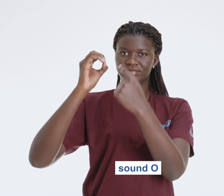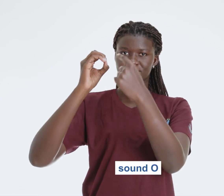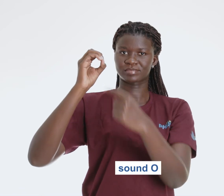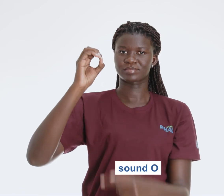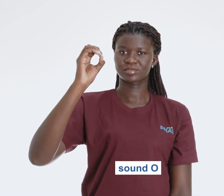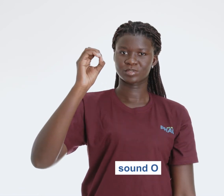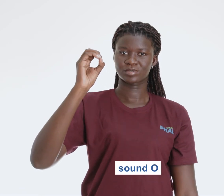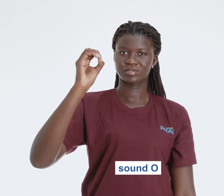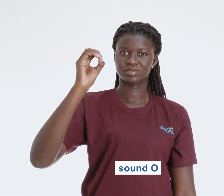sound O.